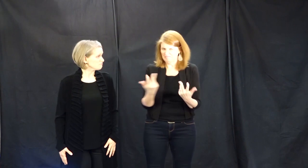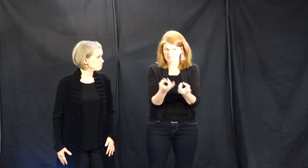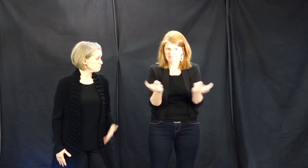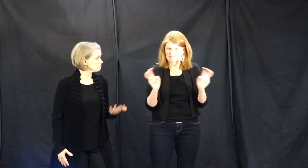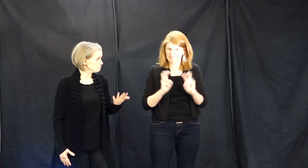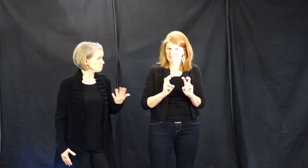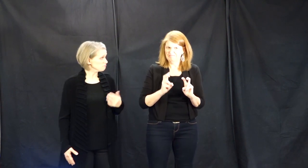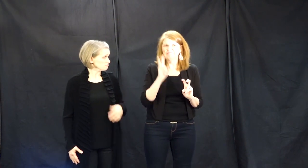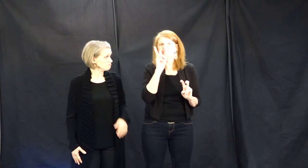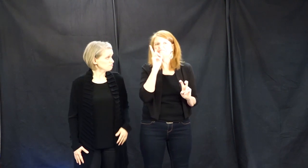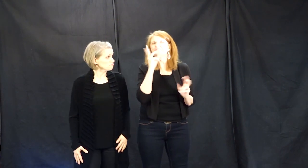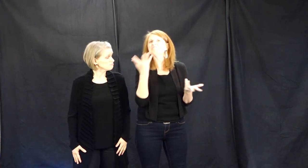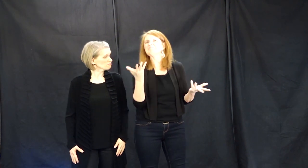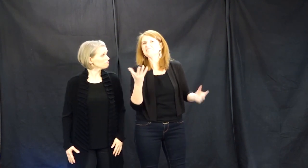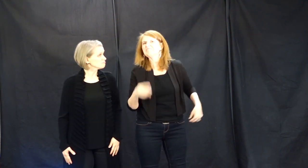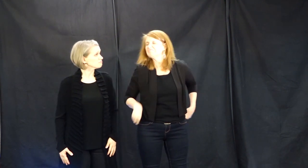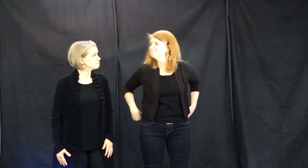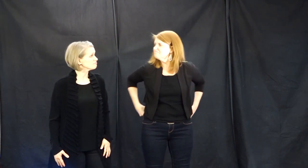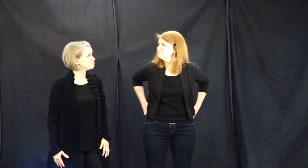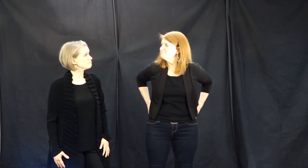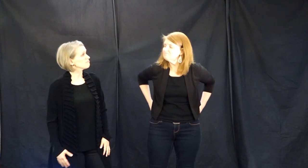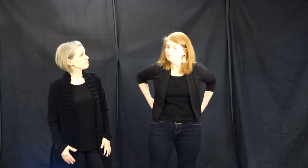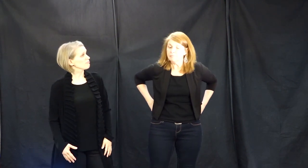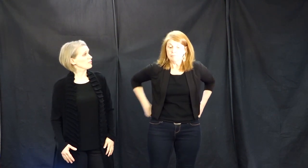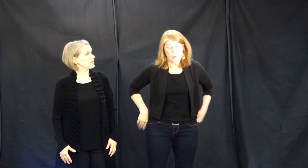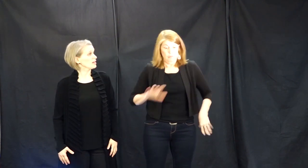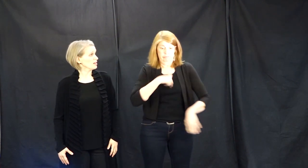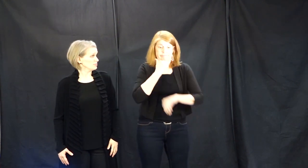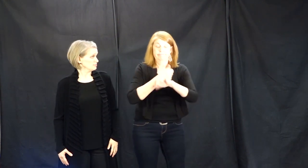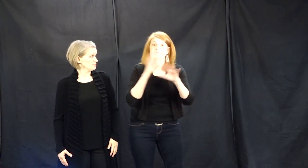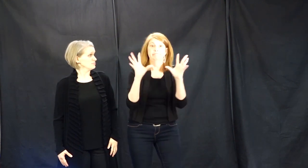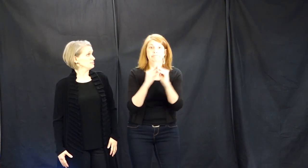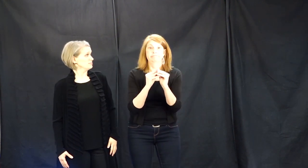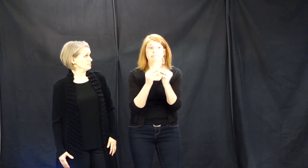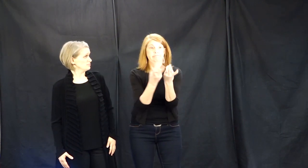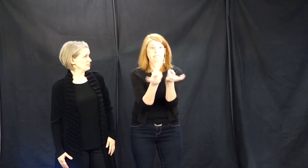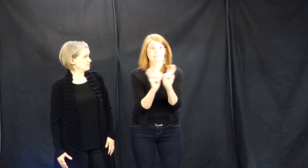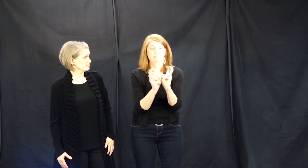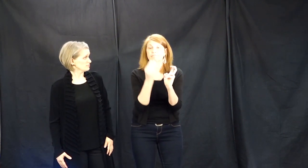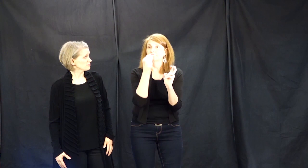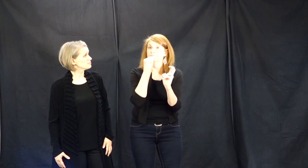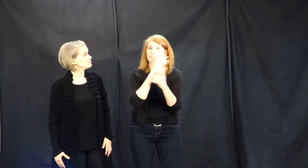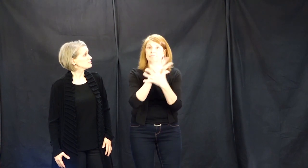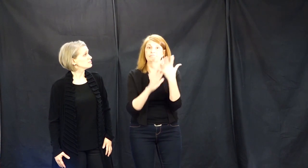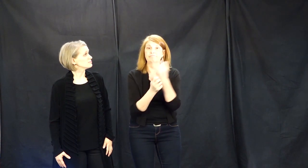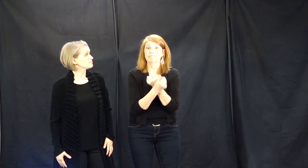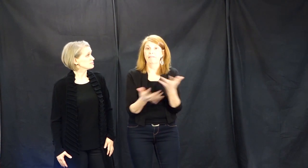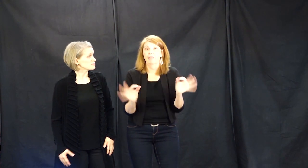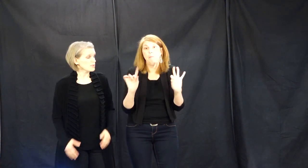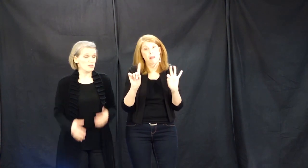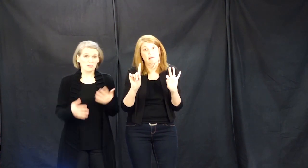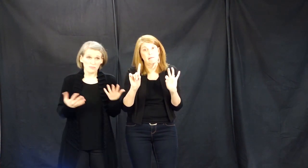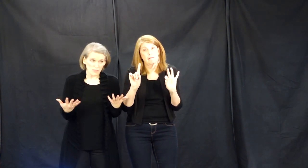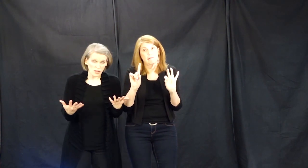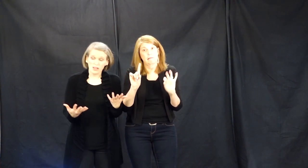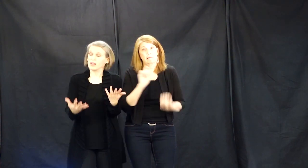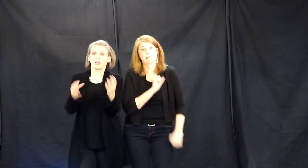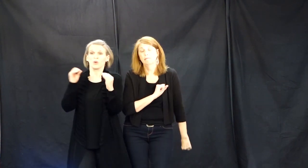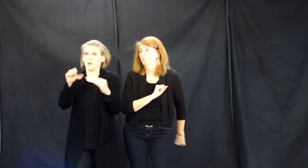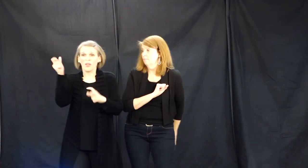to say. Thomas claims Well, I arranged the meeting. I arranged the menu, the venue, the seating. But no one else was in the room where